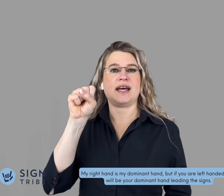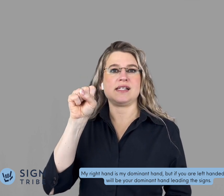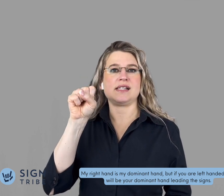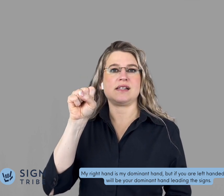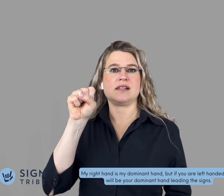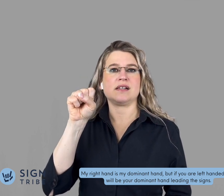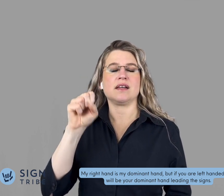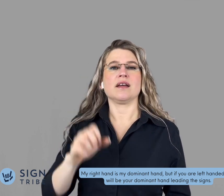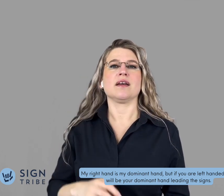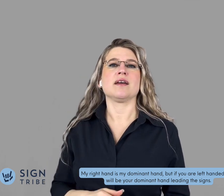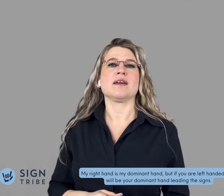B-U-S